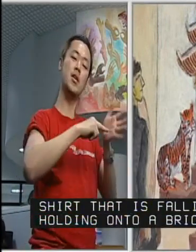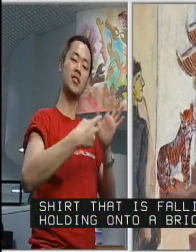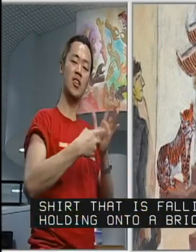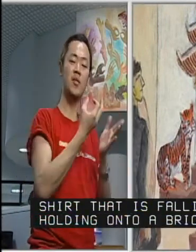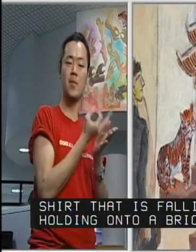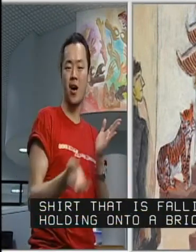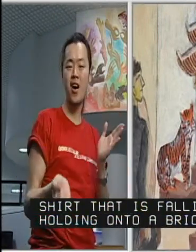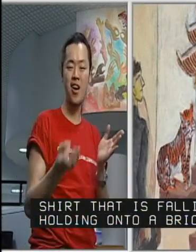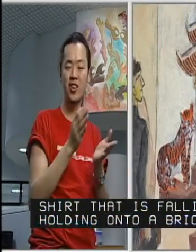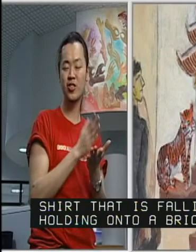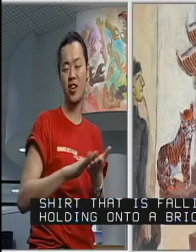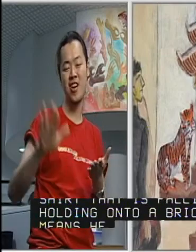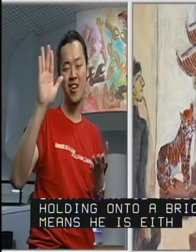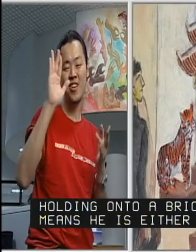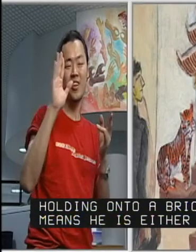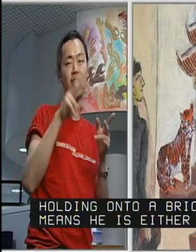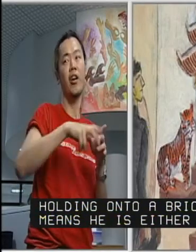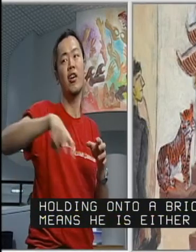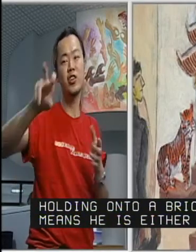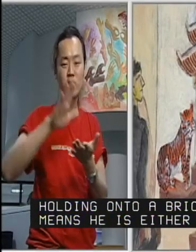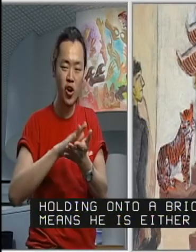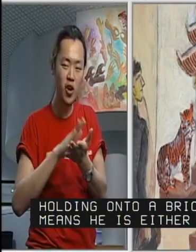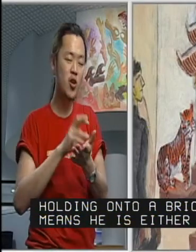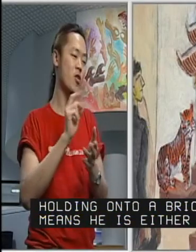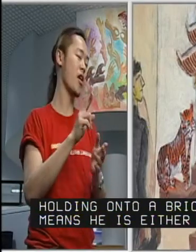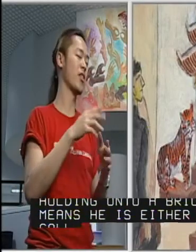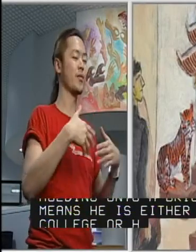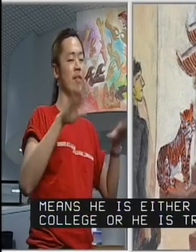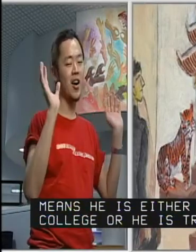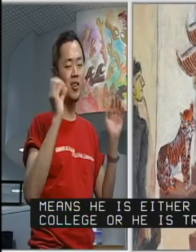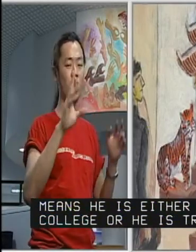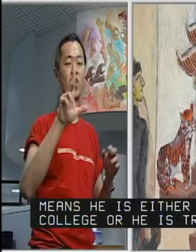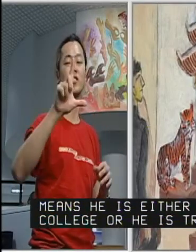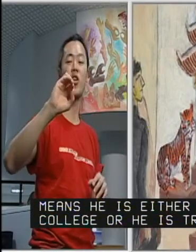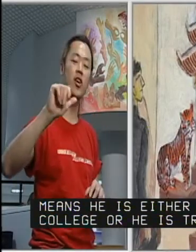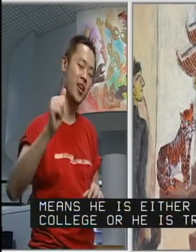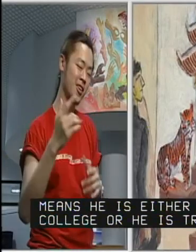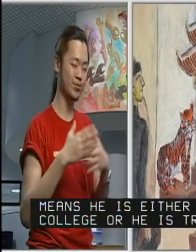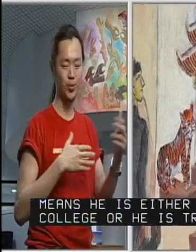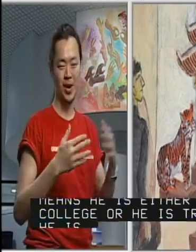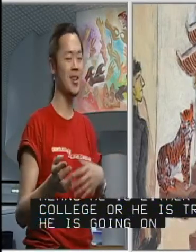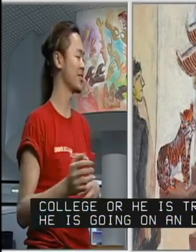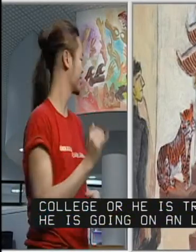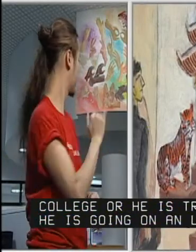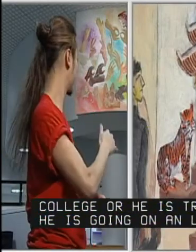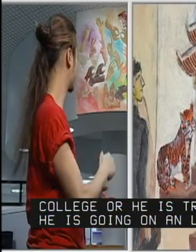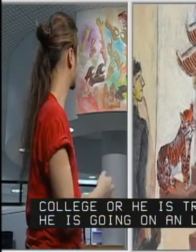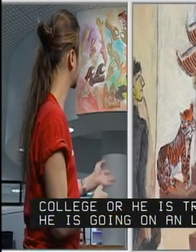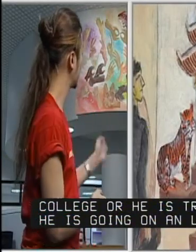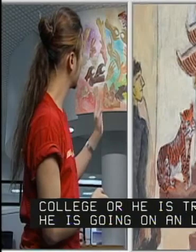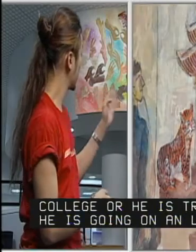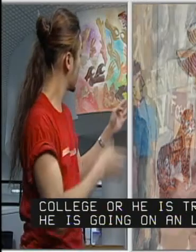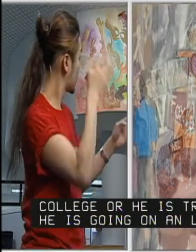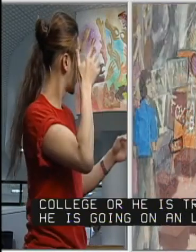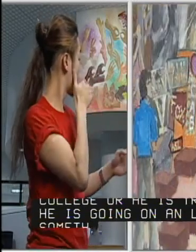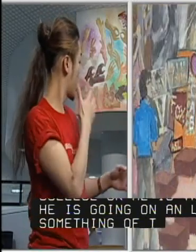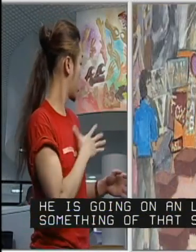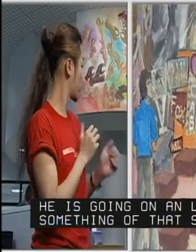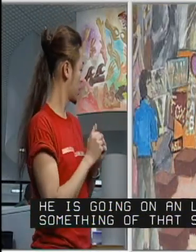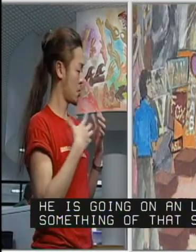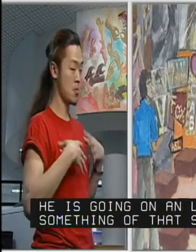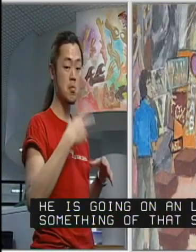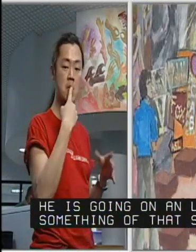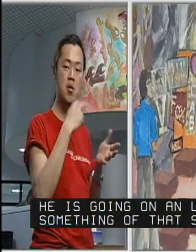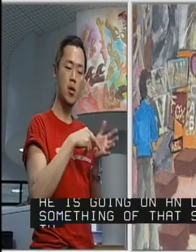on to a brick. And that means he is either failing college or he's transferring or he's going on an LOA or something of that